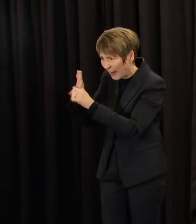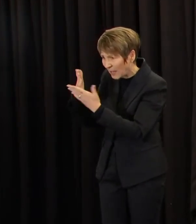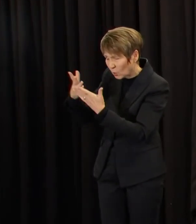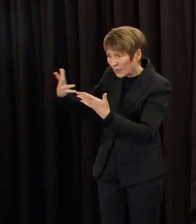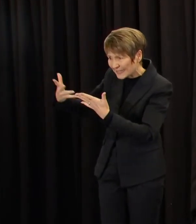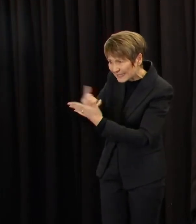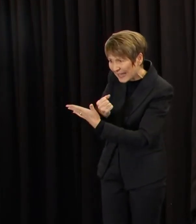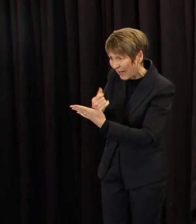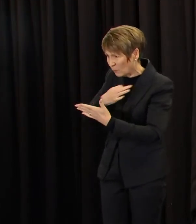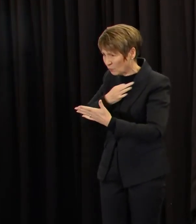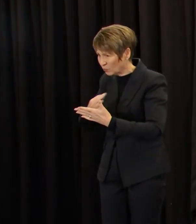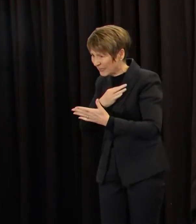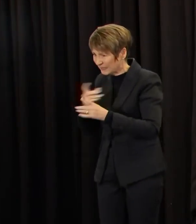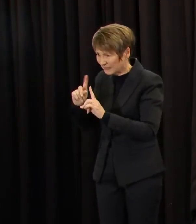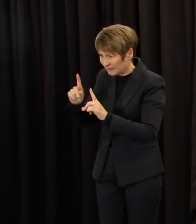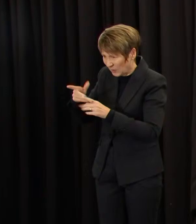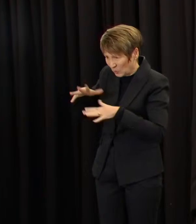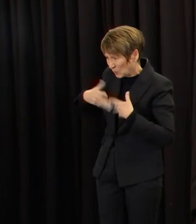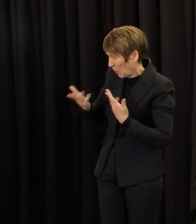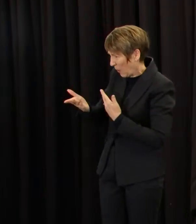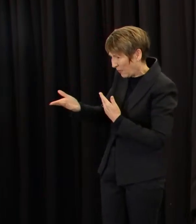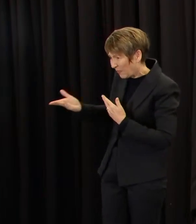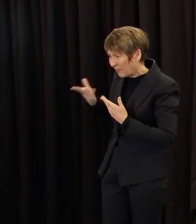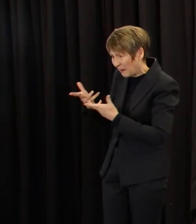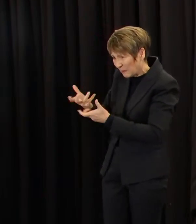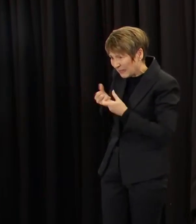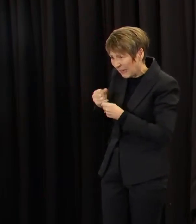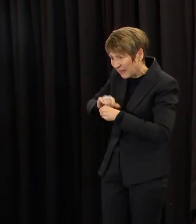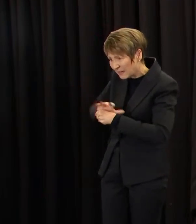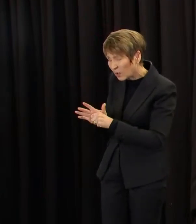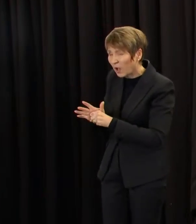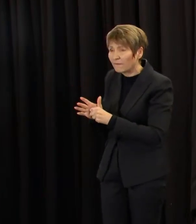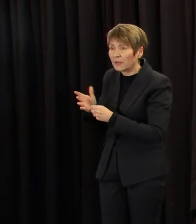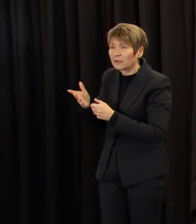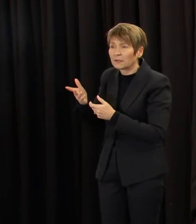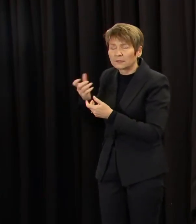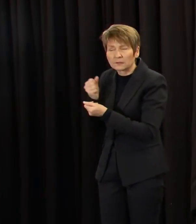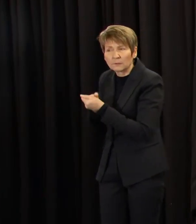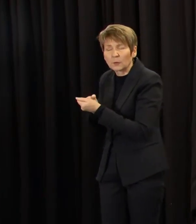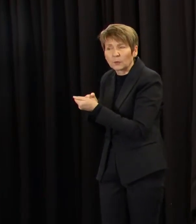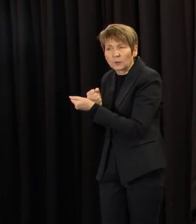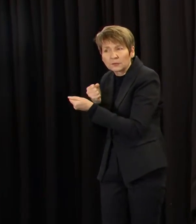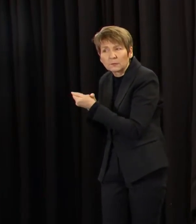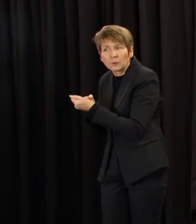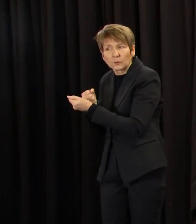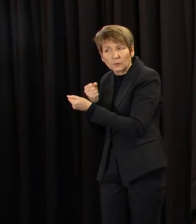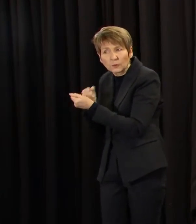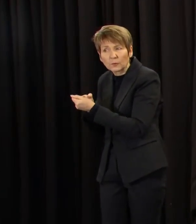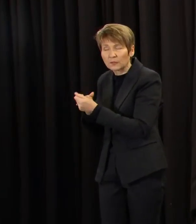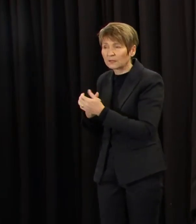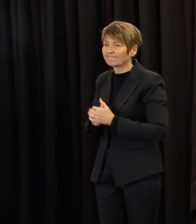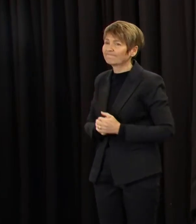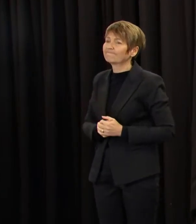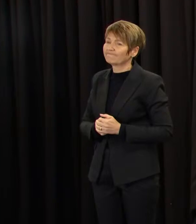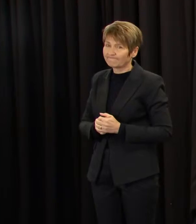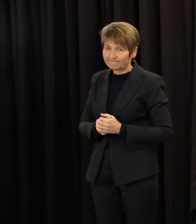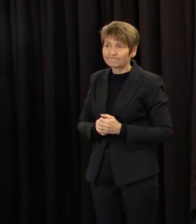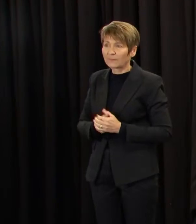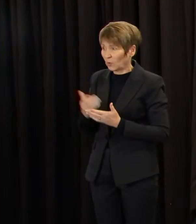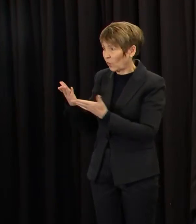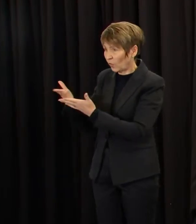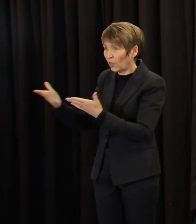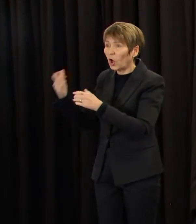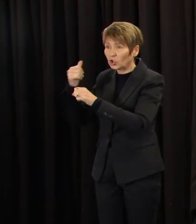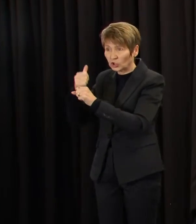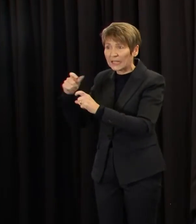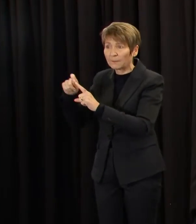corner of our state, and I think that served us well, and I think the ACCHOs are well supported, our local GPs are well supported, but we've got a big job to do over